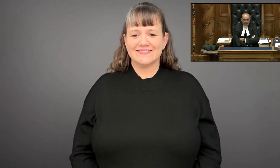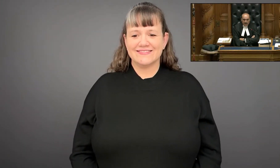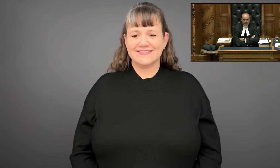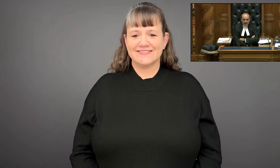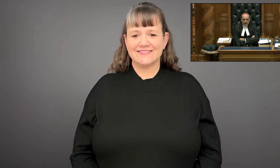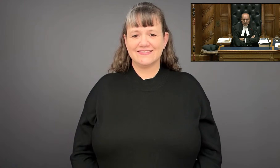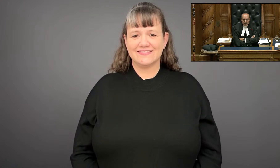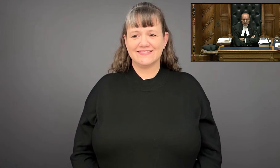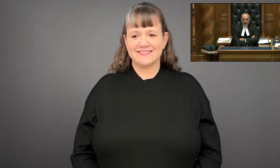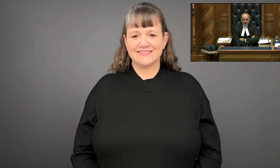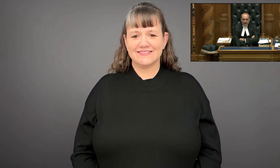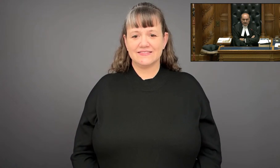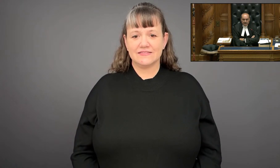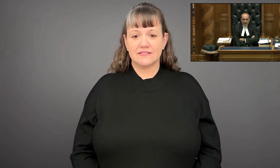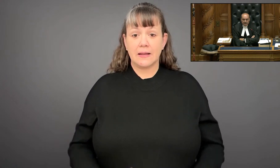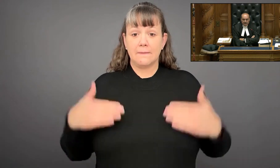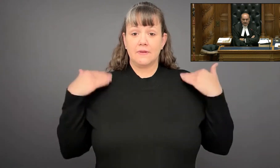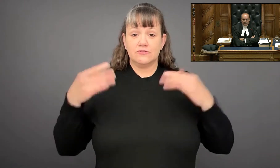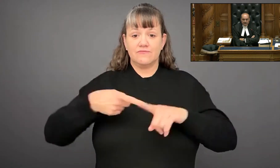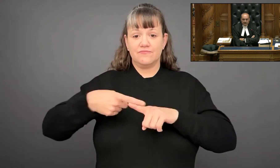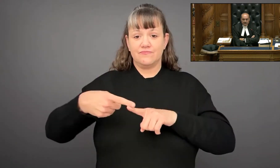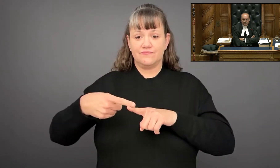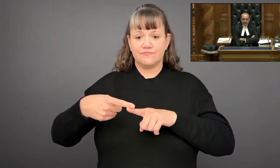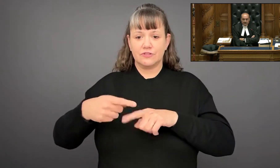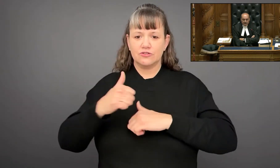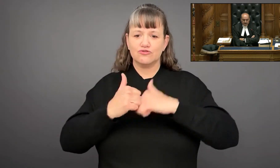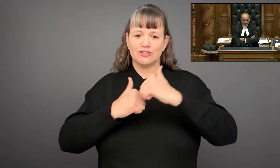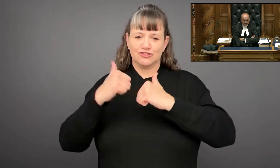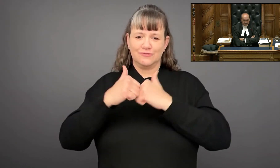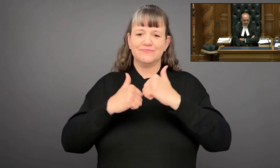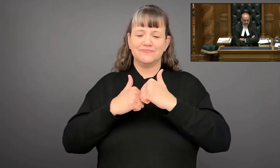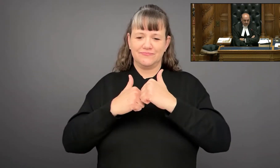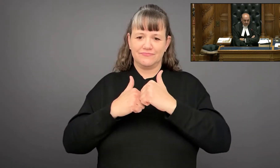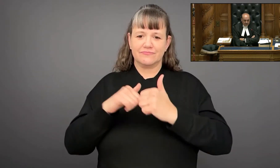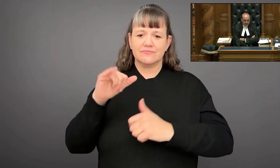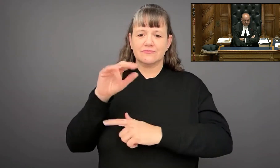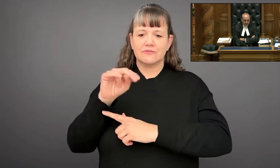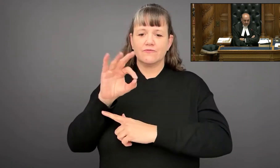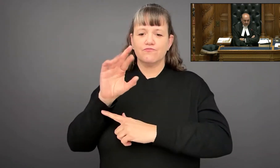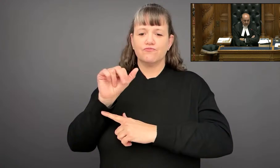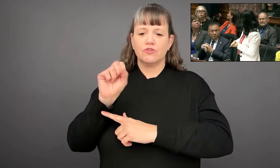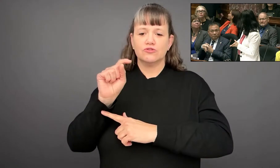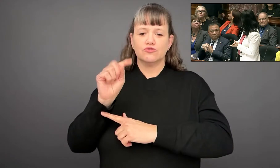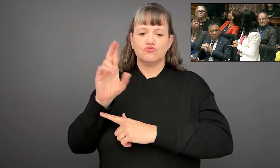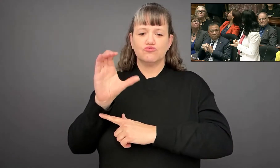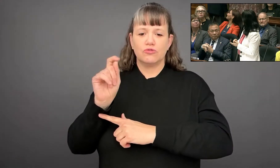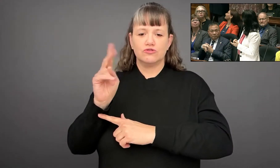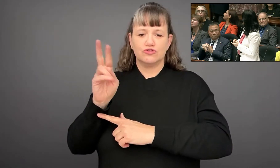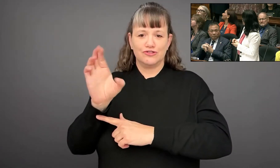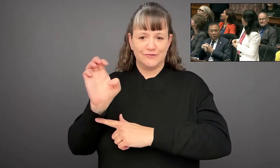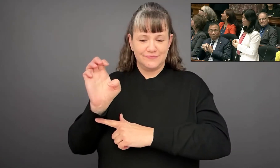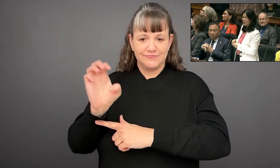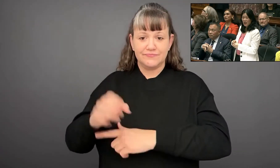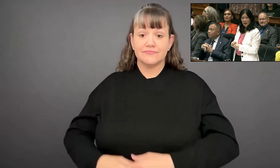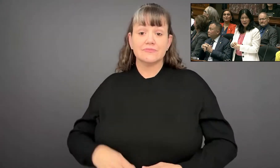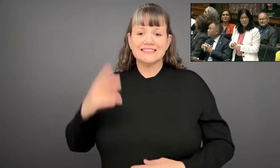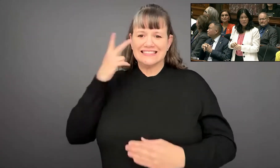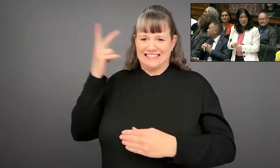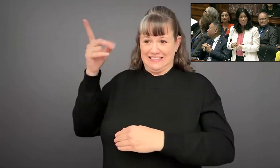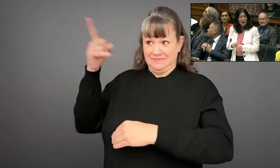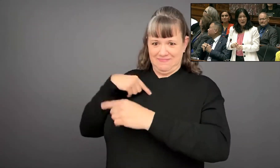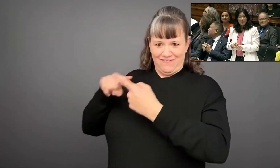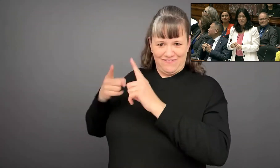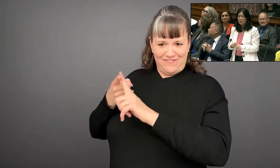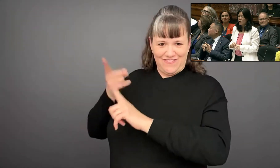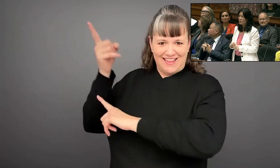Minister of Infrastructure. So much, Honourable Speaker. As I look up into the gallery, I see my good friend Kathann Terrett, long-time